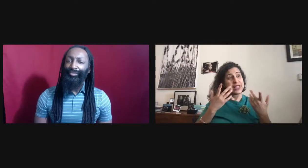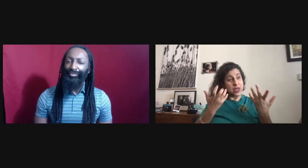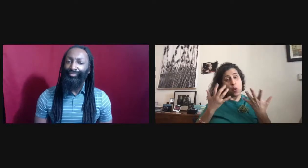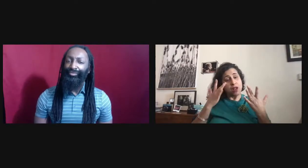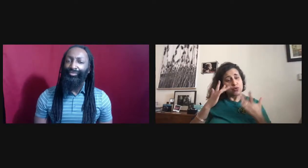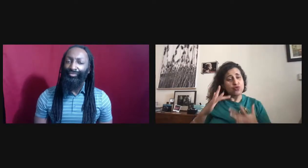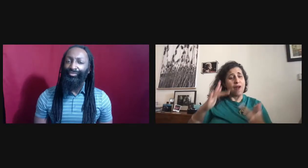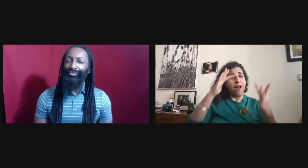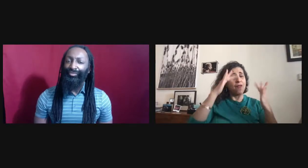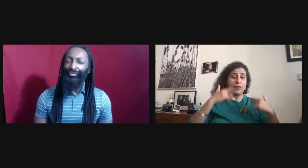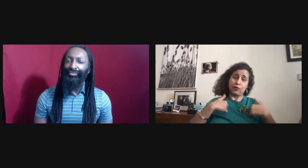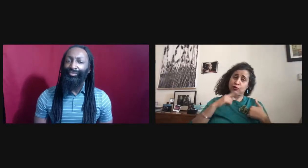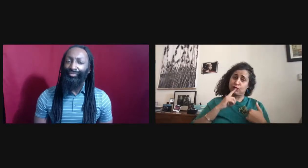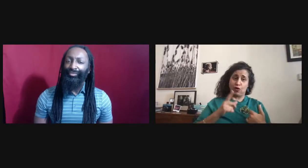goals and visions for you, and